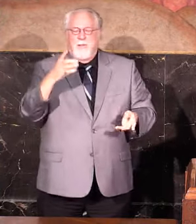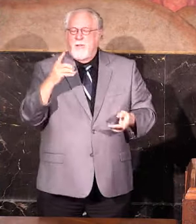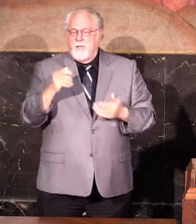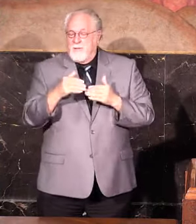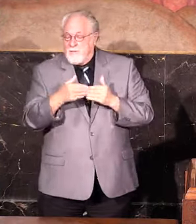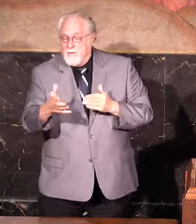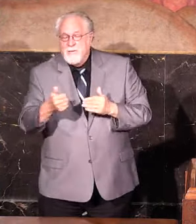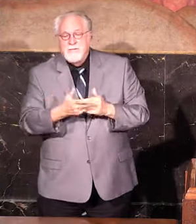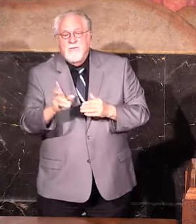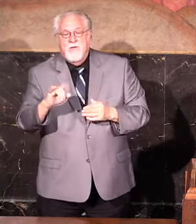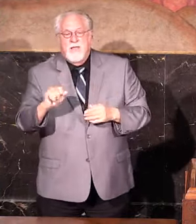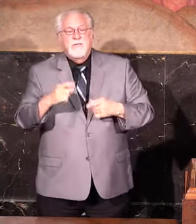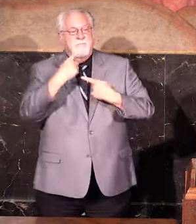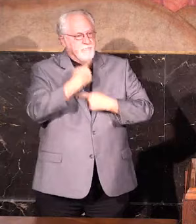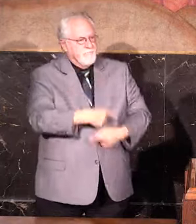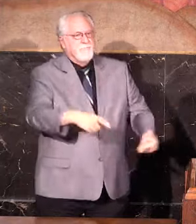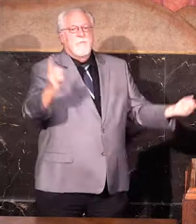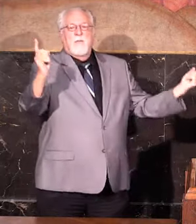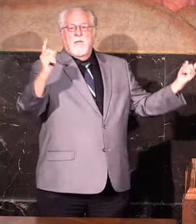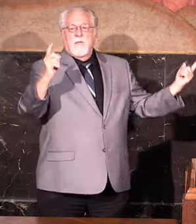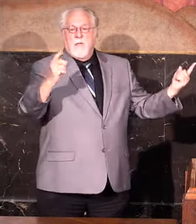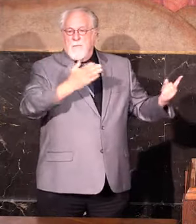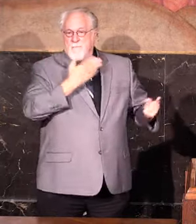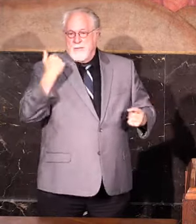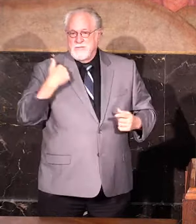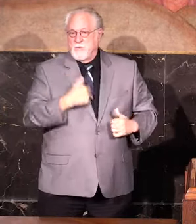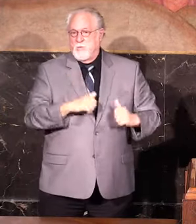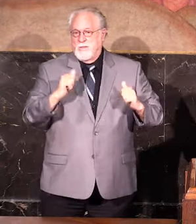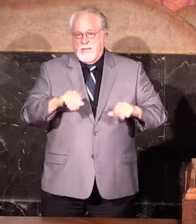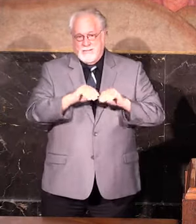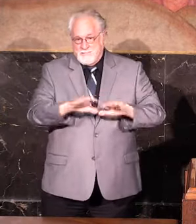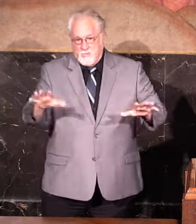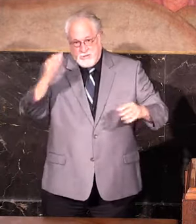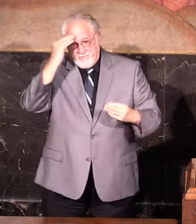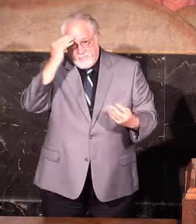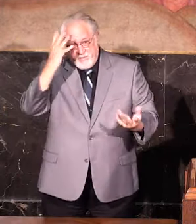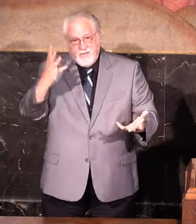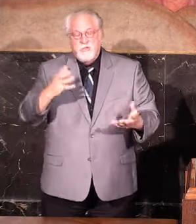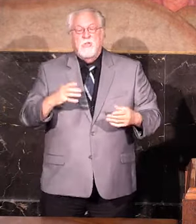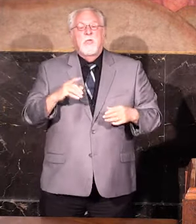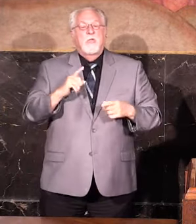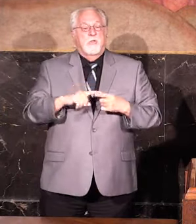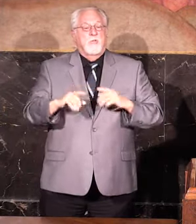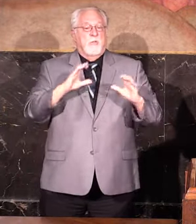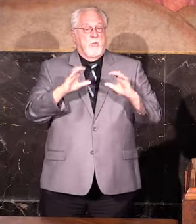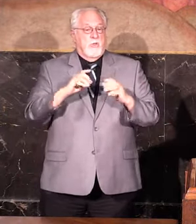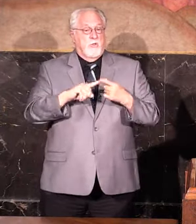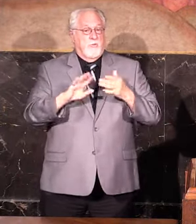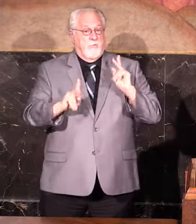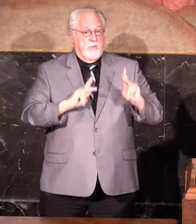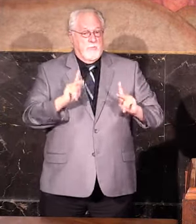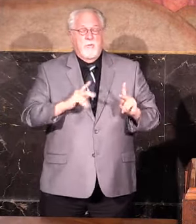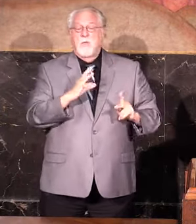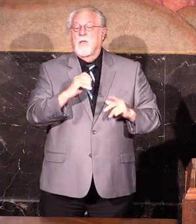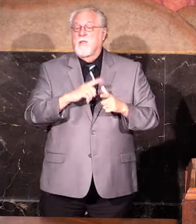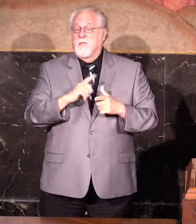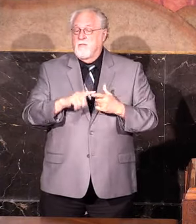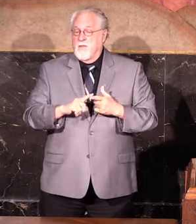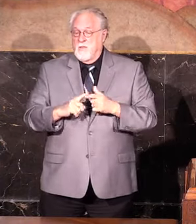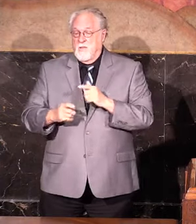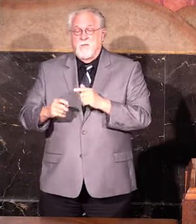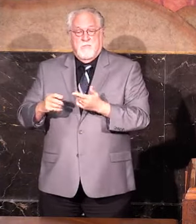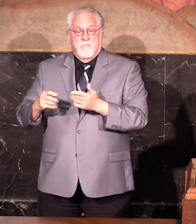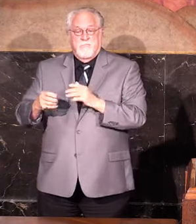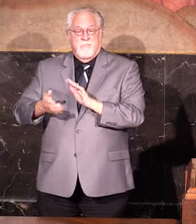and they put that out as best we can to communicate it to the public, and then they run that